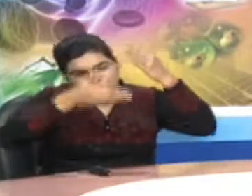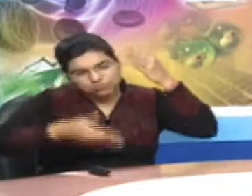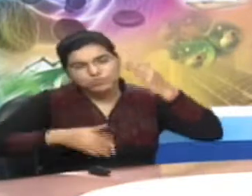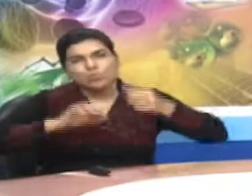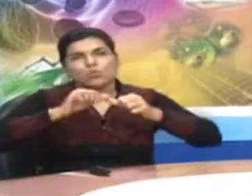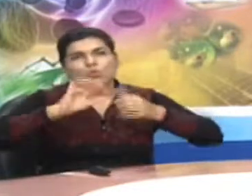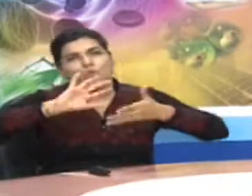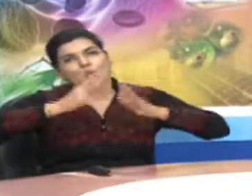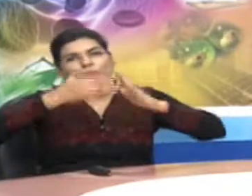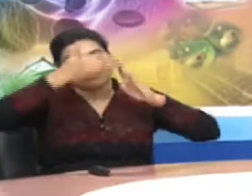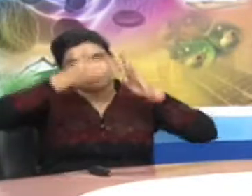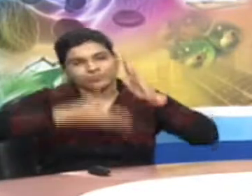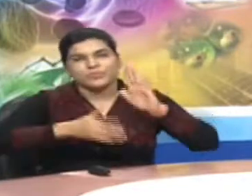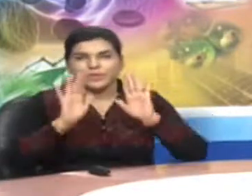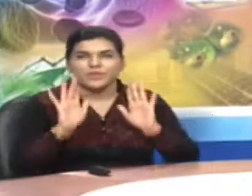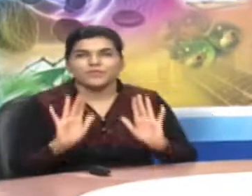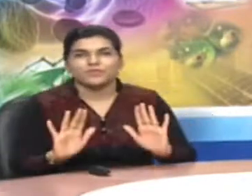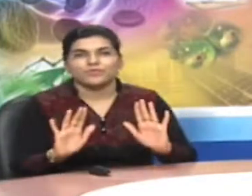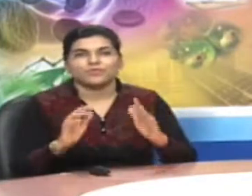colorful background, you can add to it.